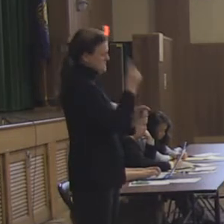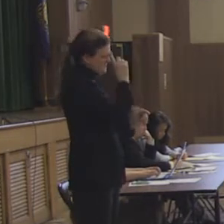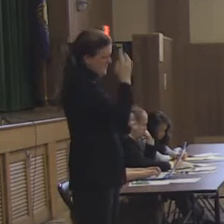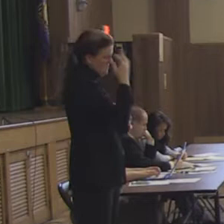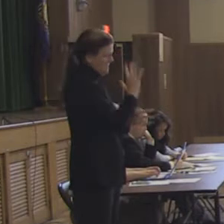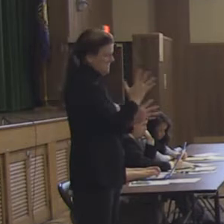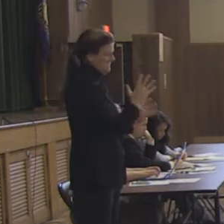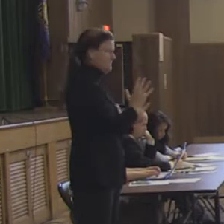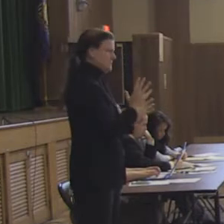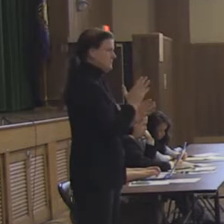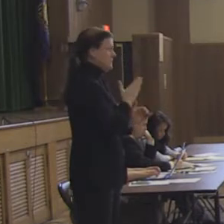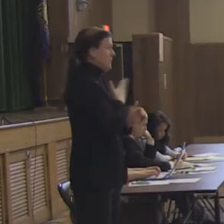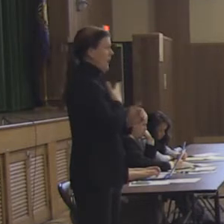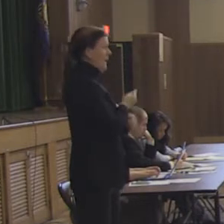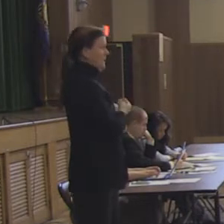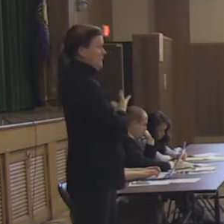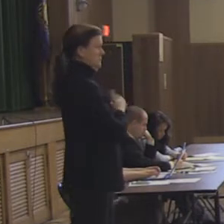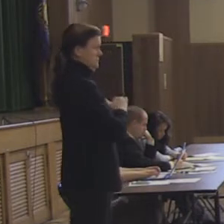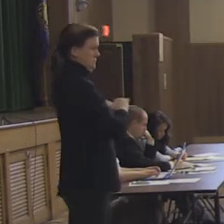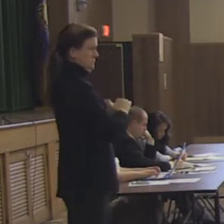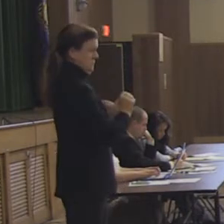You have to be able to train the mind.